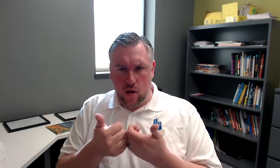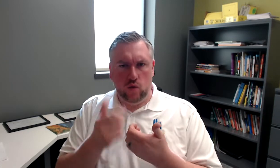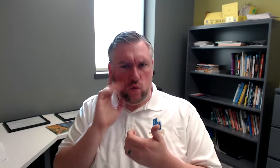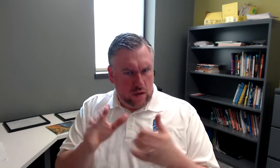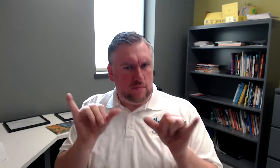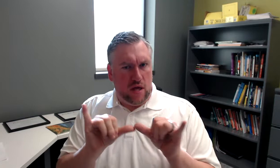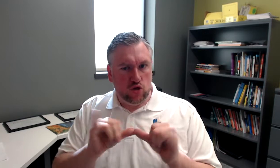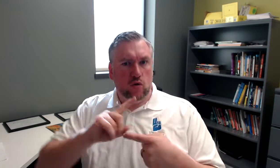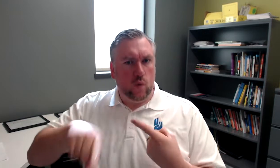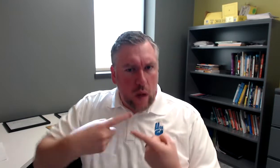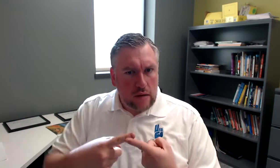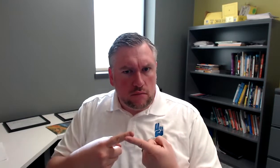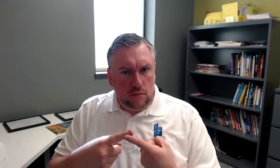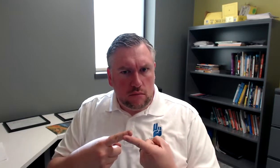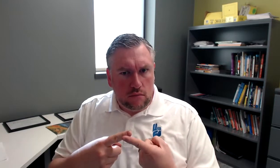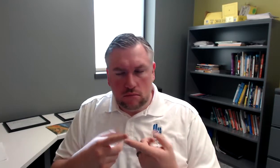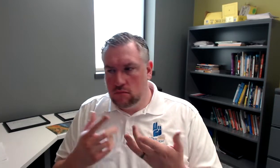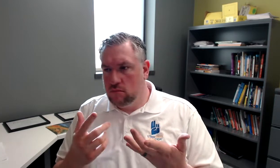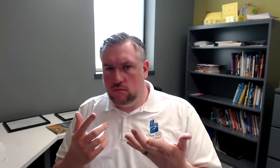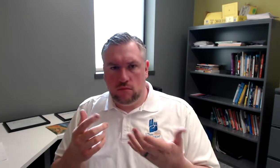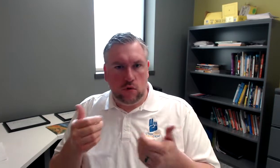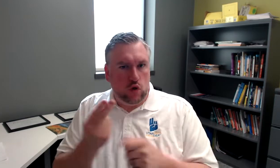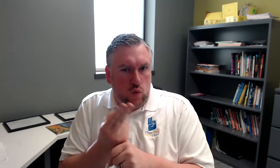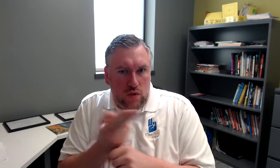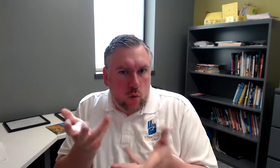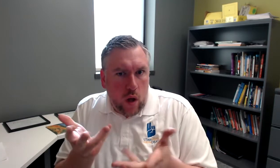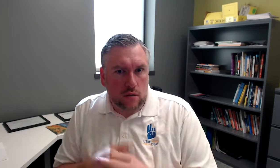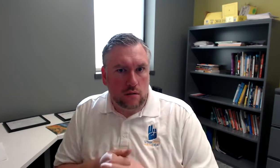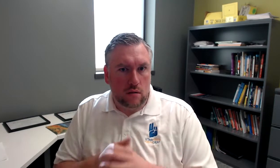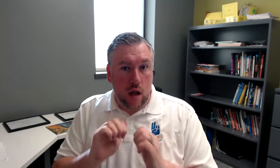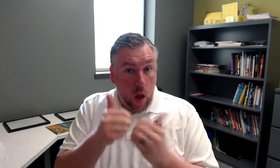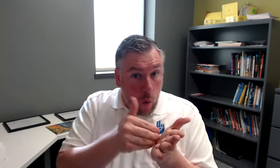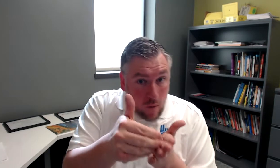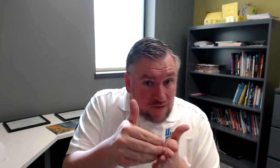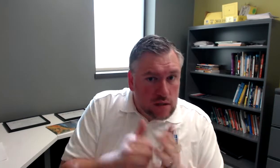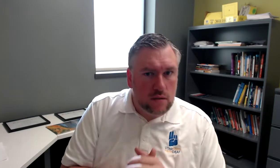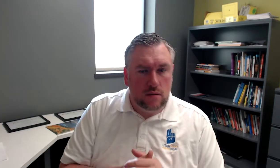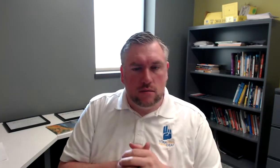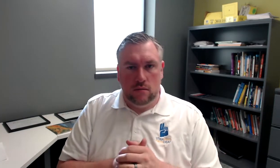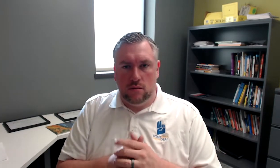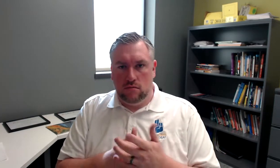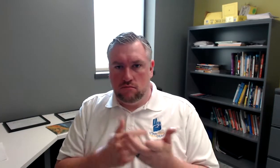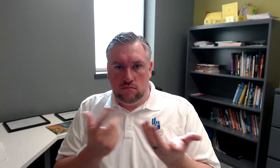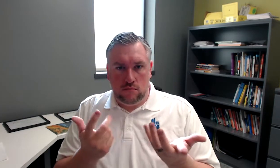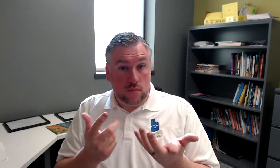do and how you'll measure it, when you'll measure it, what are you going to use, how often,